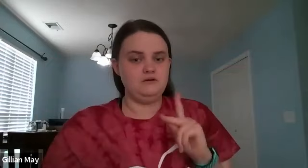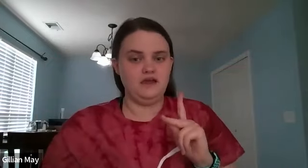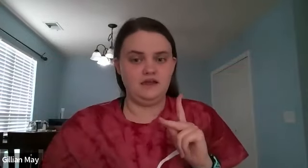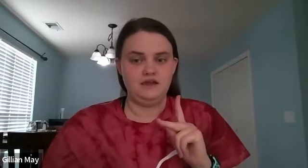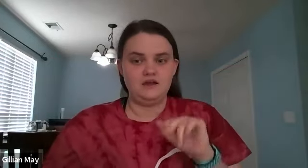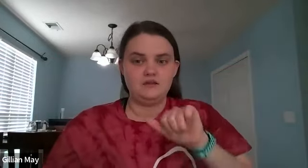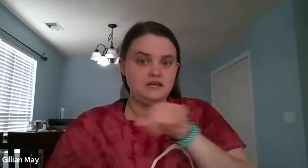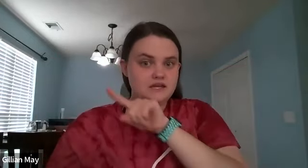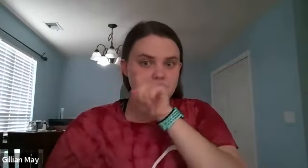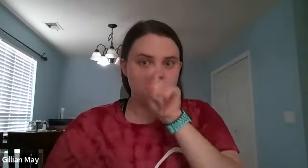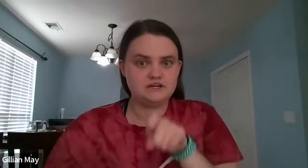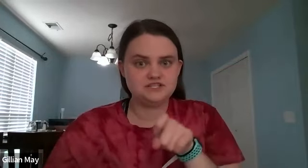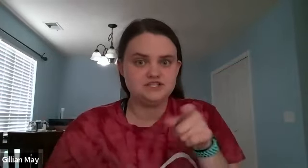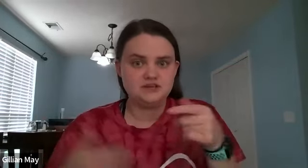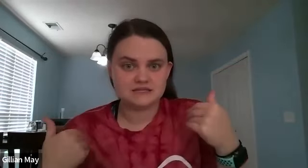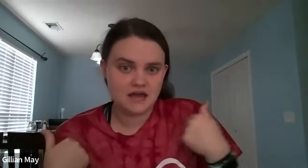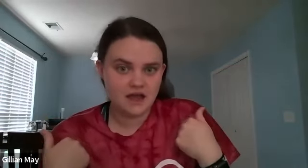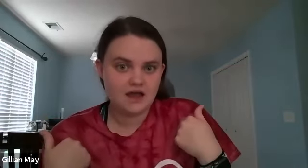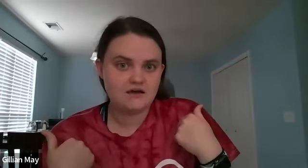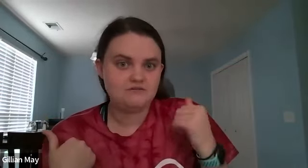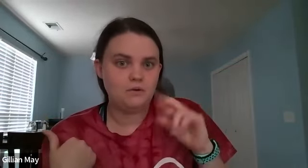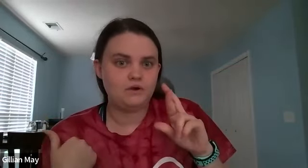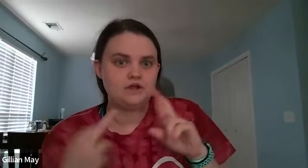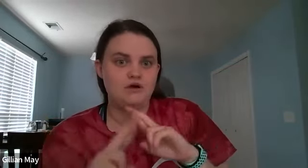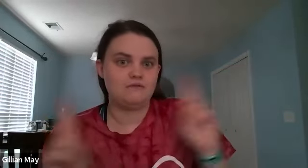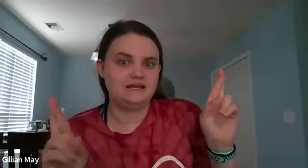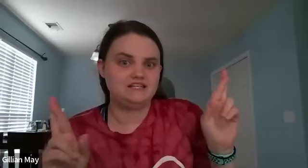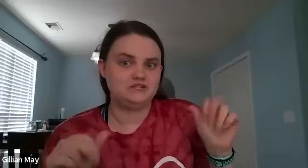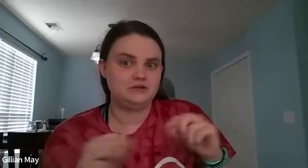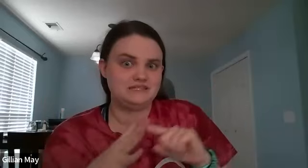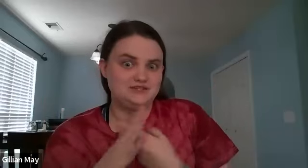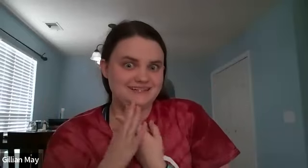Okay. Are there any other questions you guys have, or are y'all ready to get started?